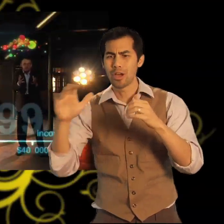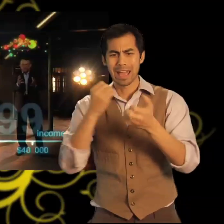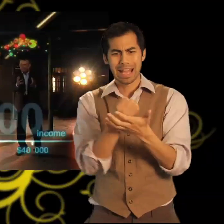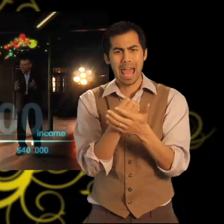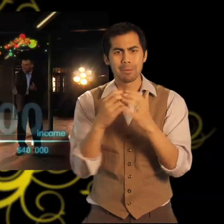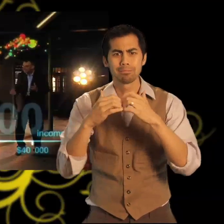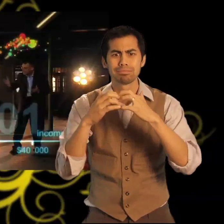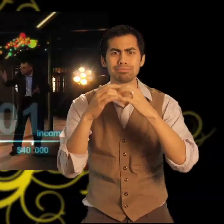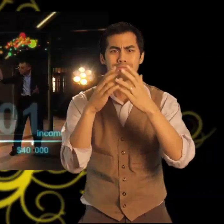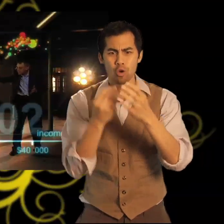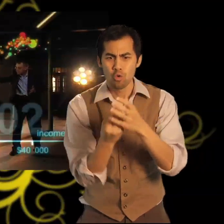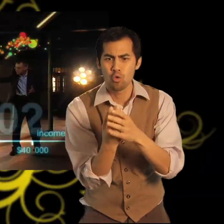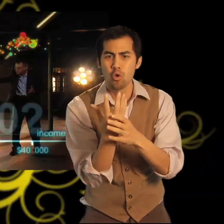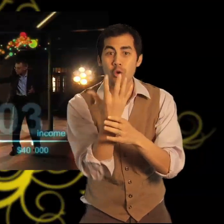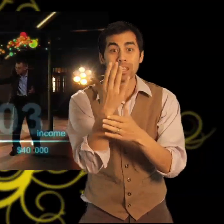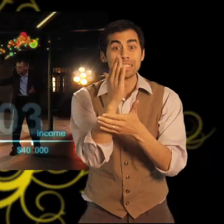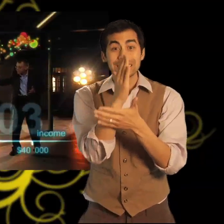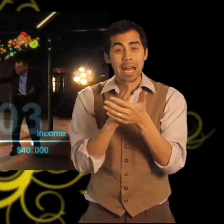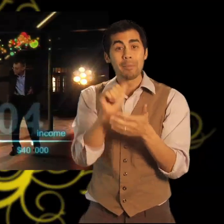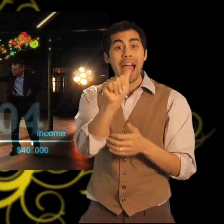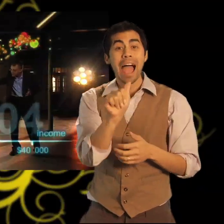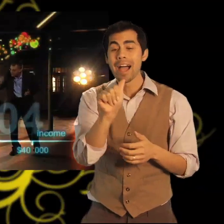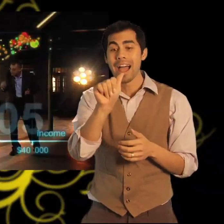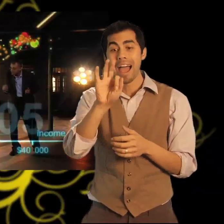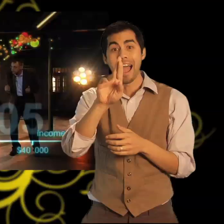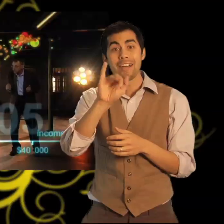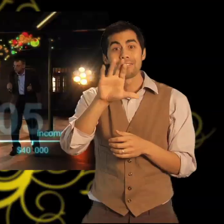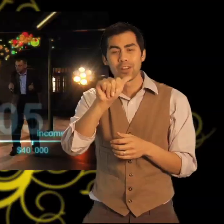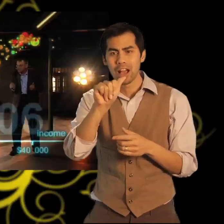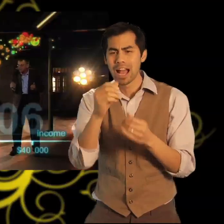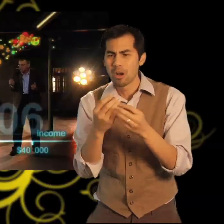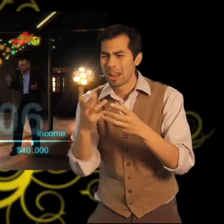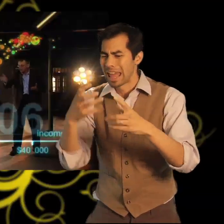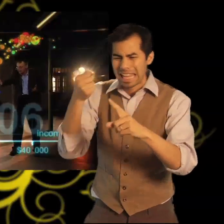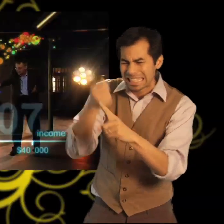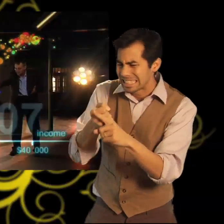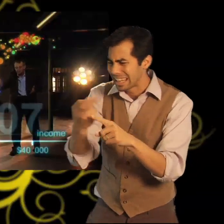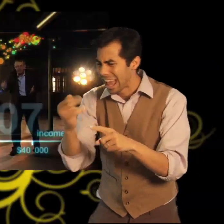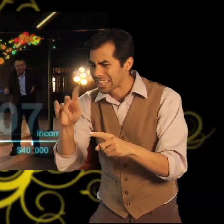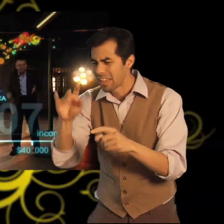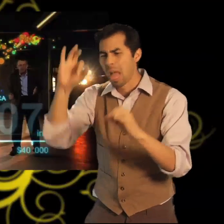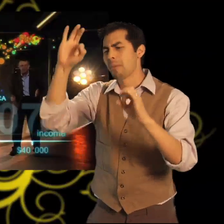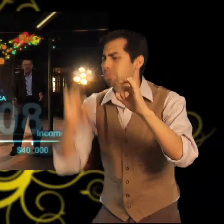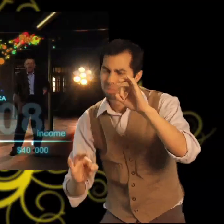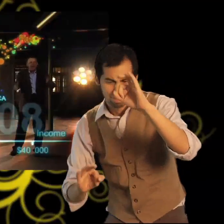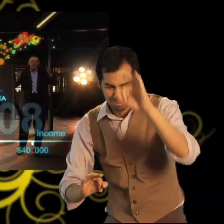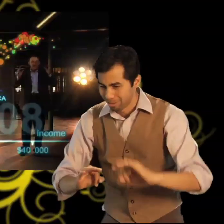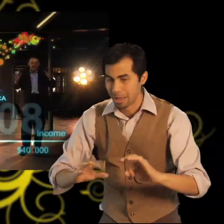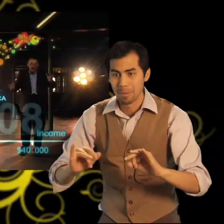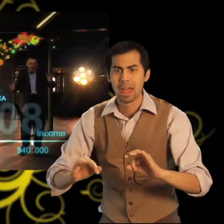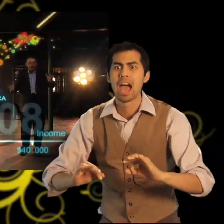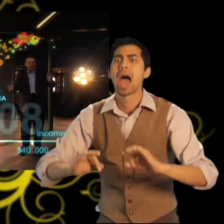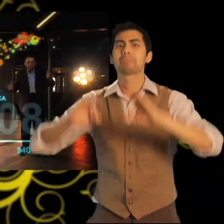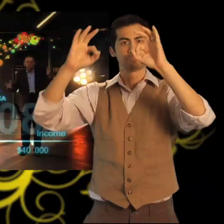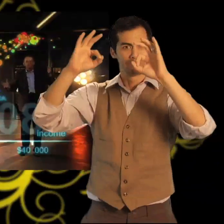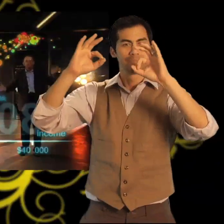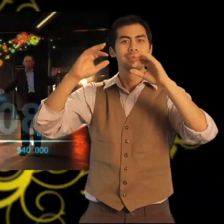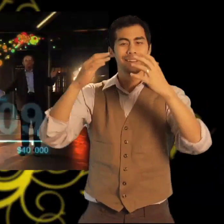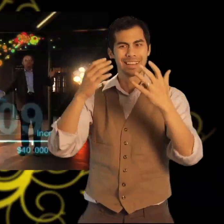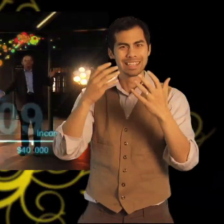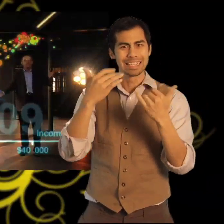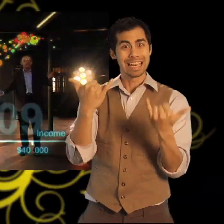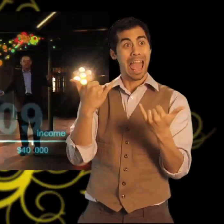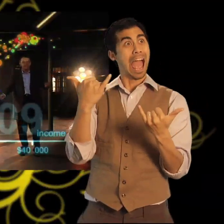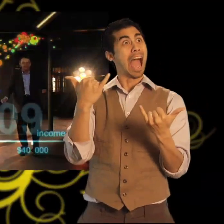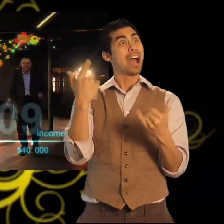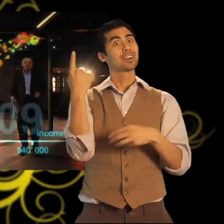emerging economies. Some in Africa follows. Some Africans were stuck in civil war and others hit by HIV. And now we can see the